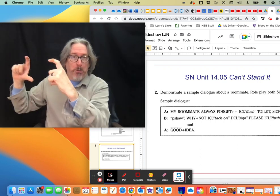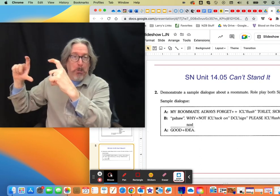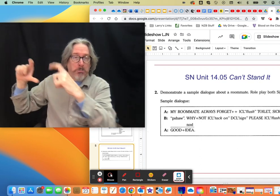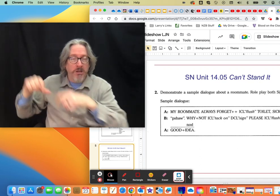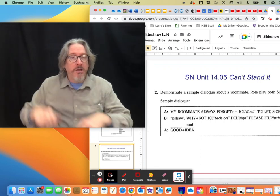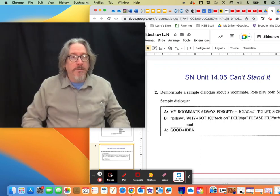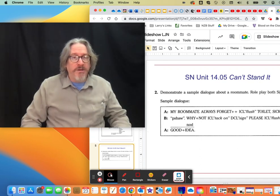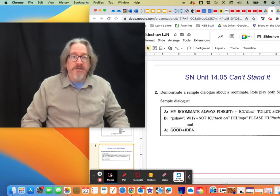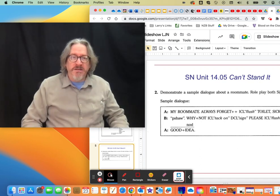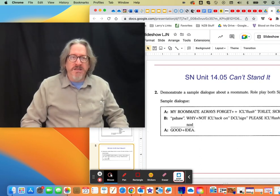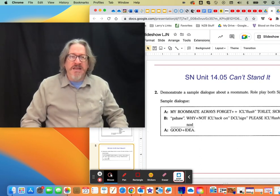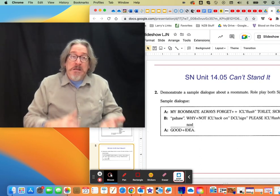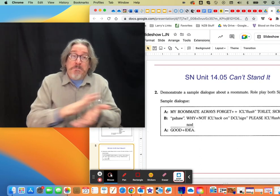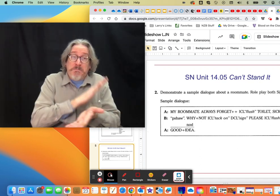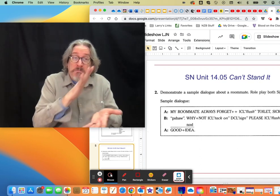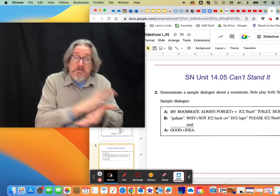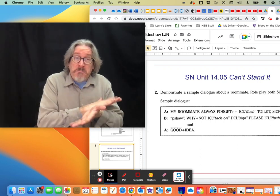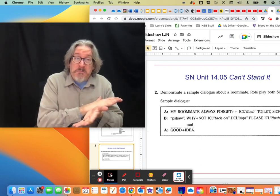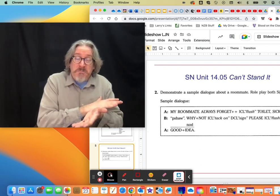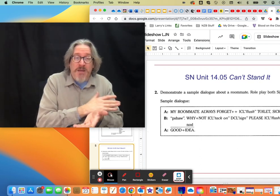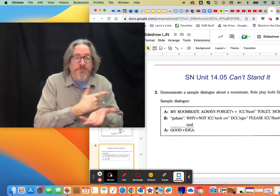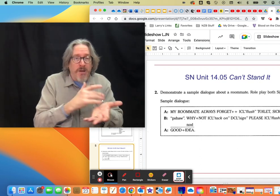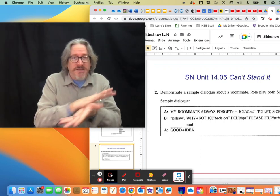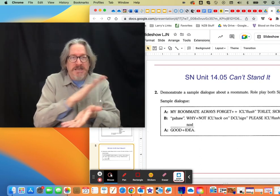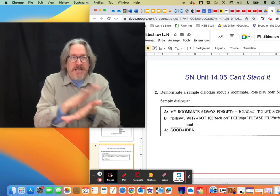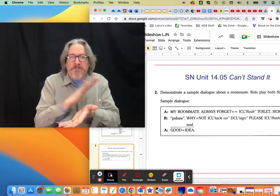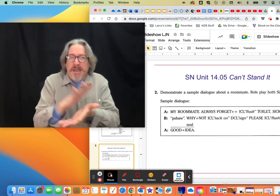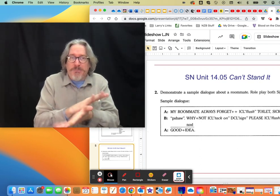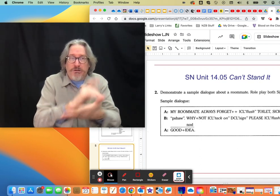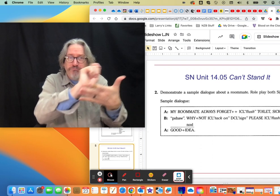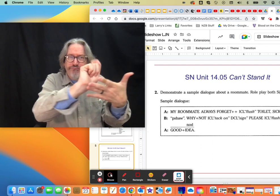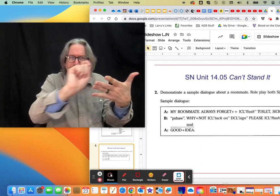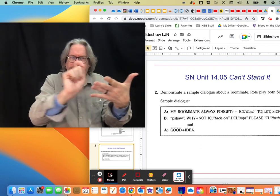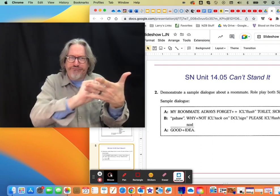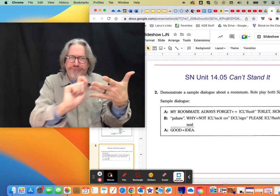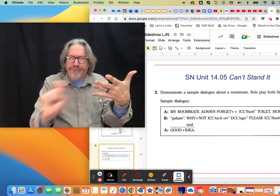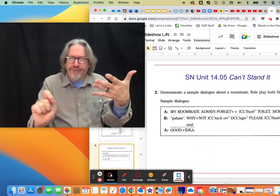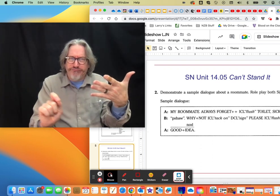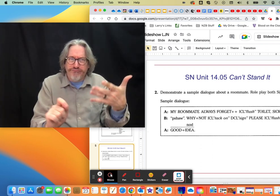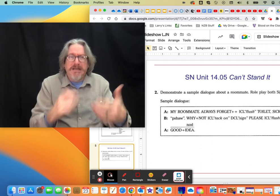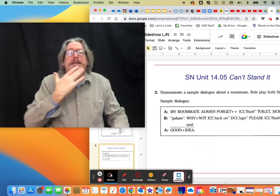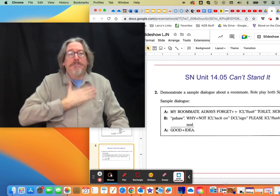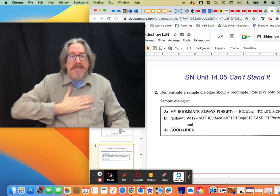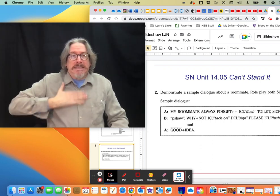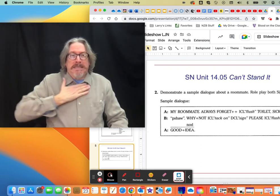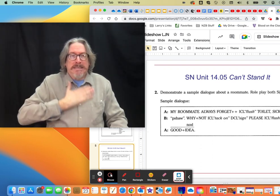wood. But I would probably sign like paper.